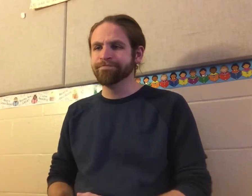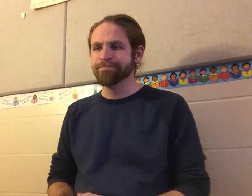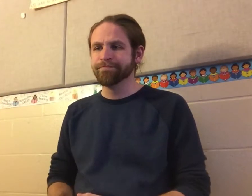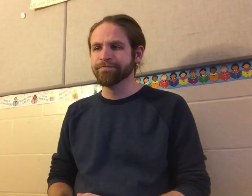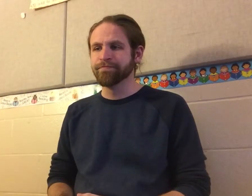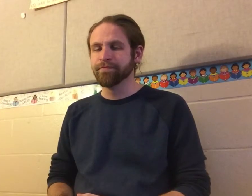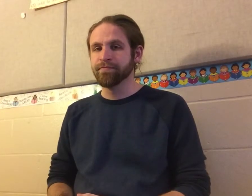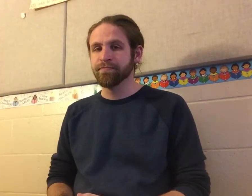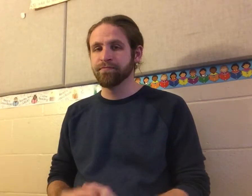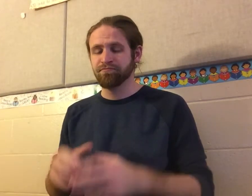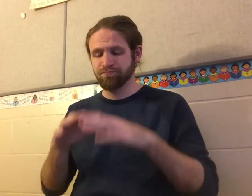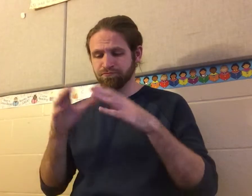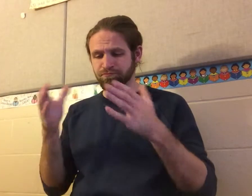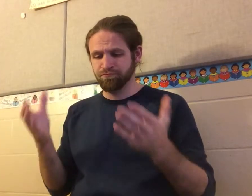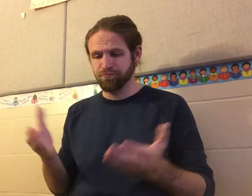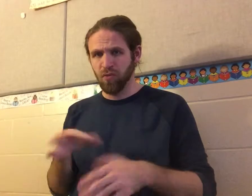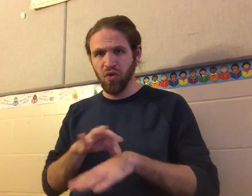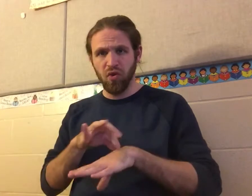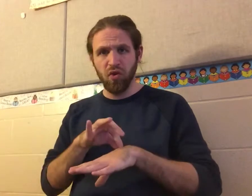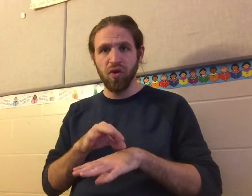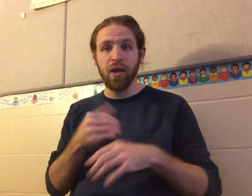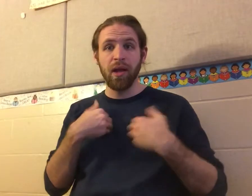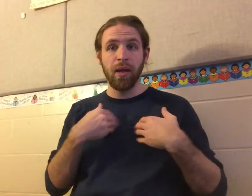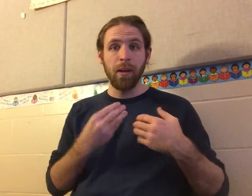Is the Earth covered by more land or more water?